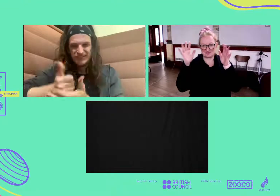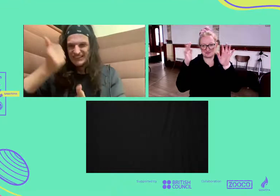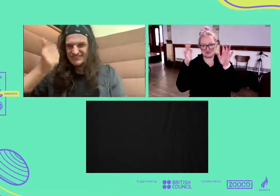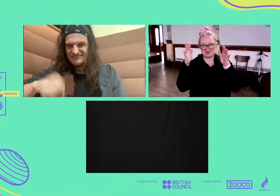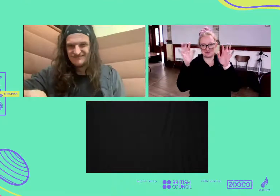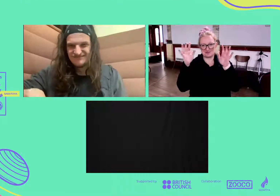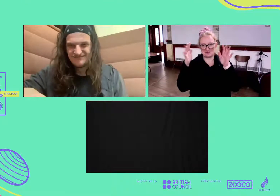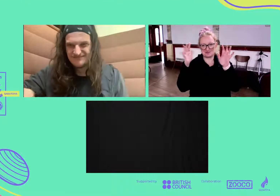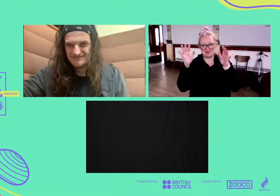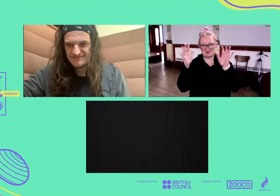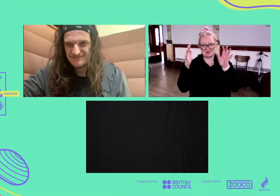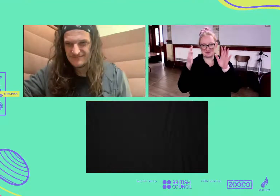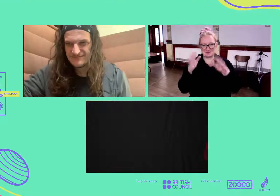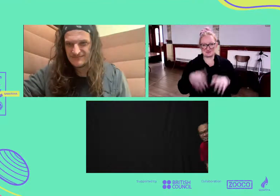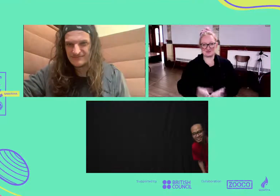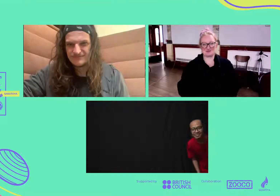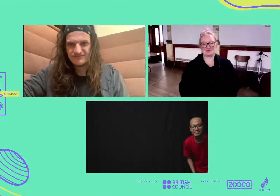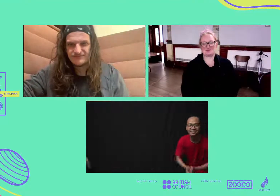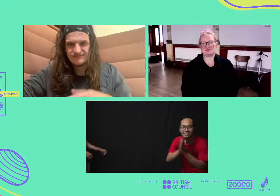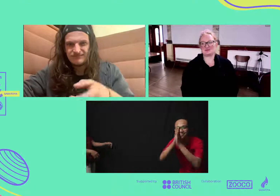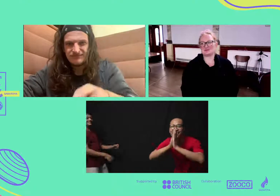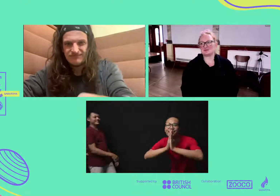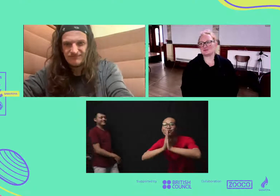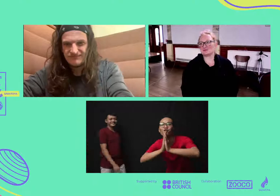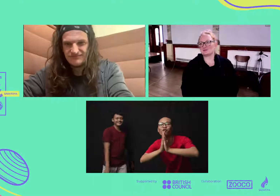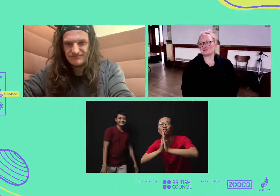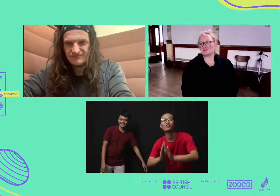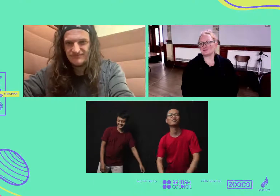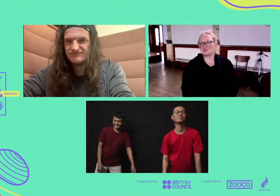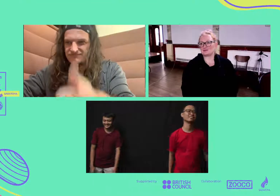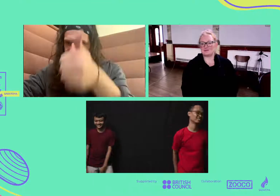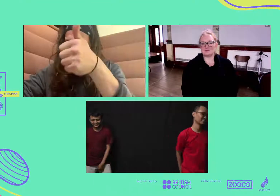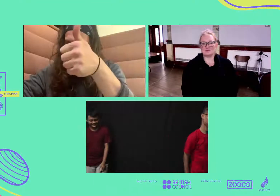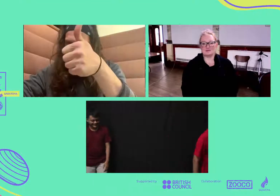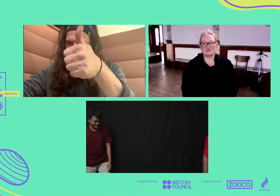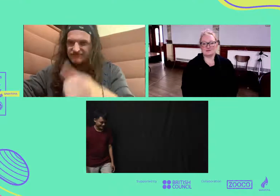Brilliant. Wonderful improvisation there. That was fantastic.